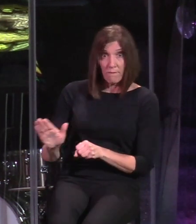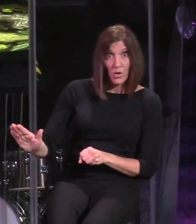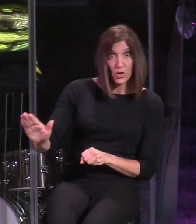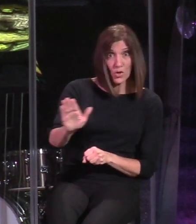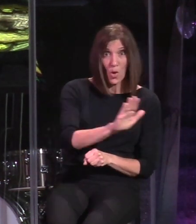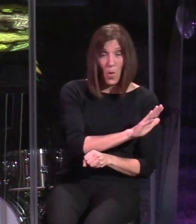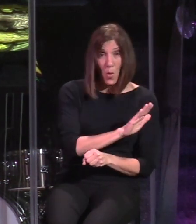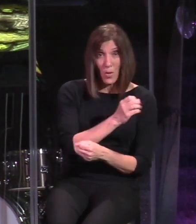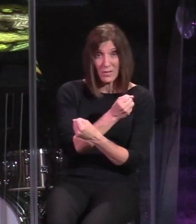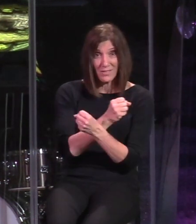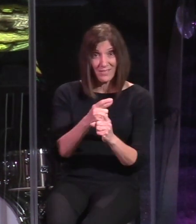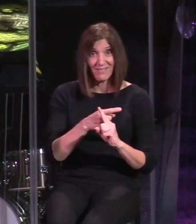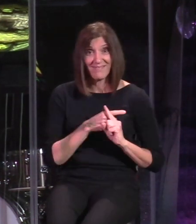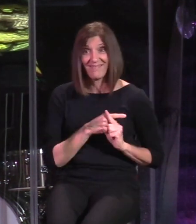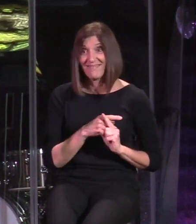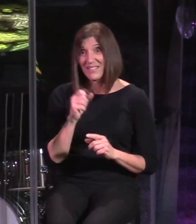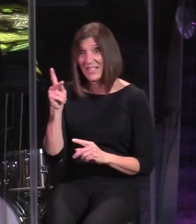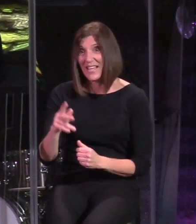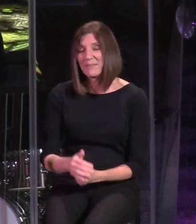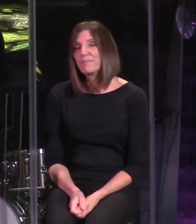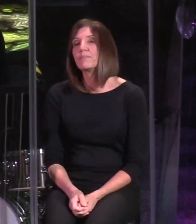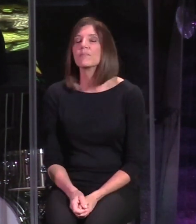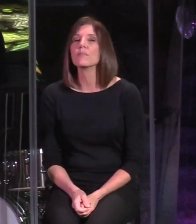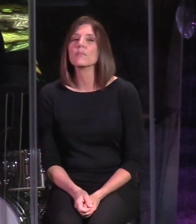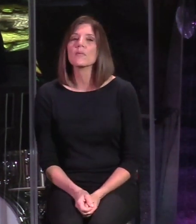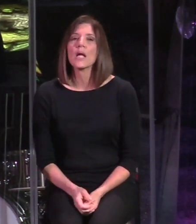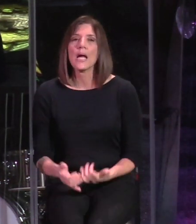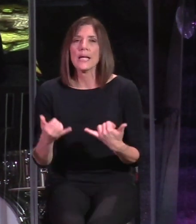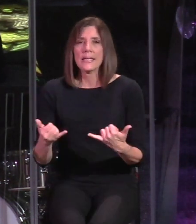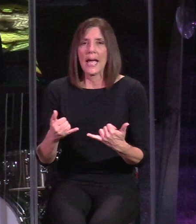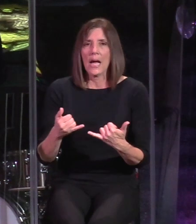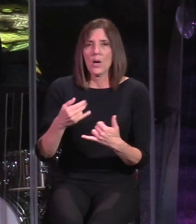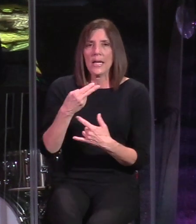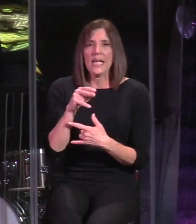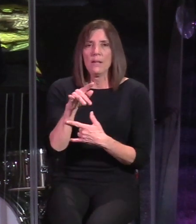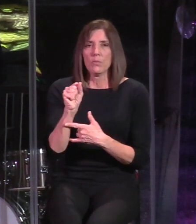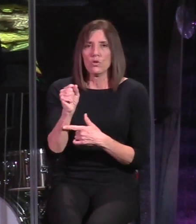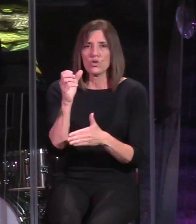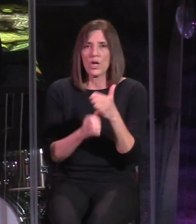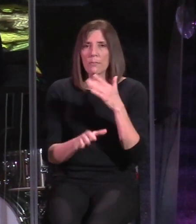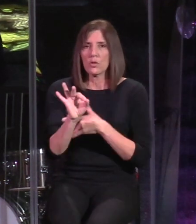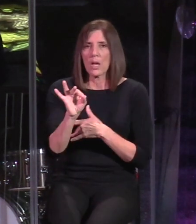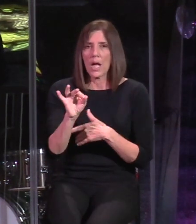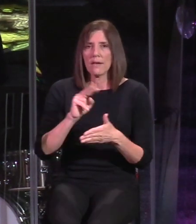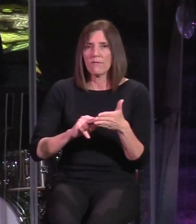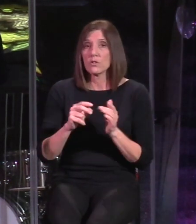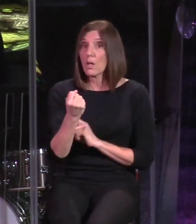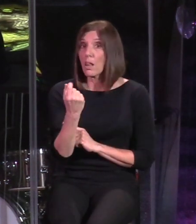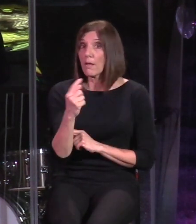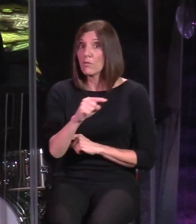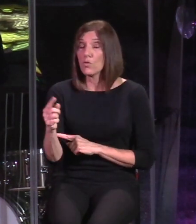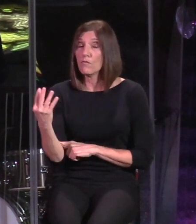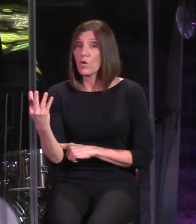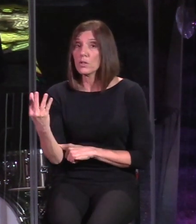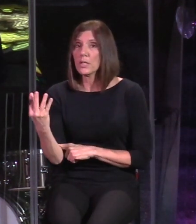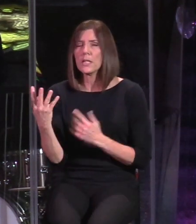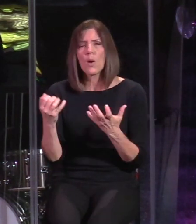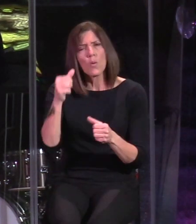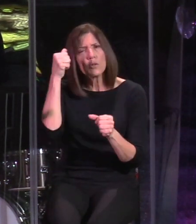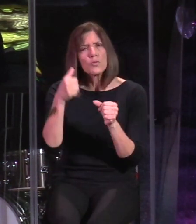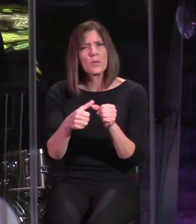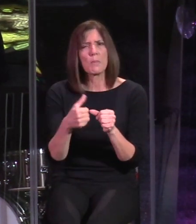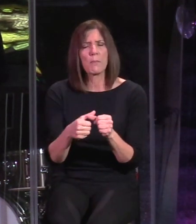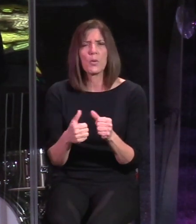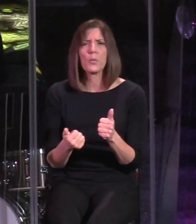Now I'm going to read back again in Hebrews chapter 9, this time verses 11 through 14. And I want you to remember the